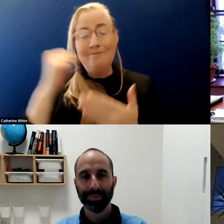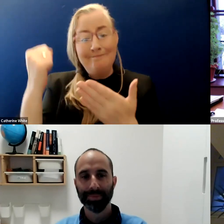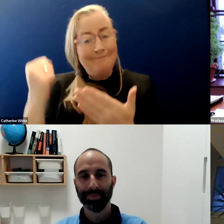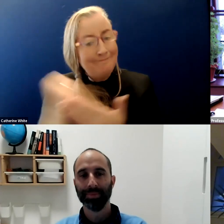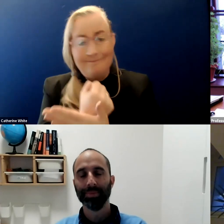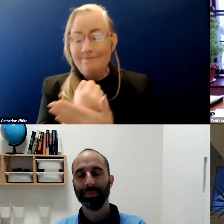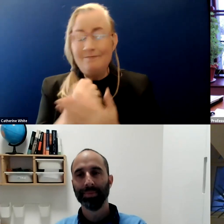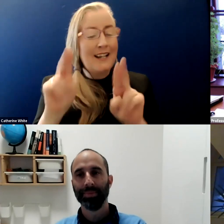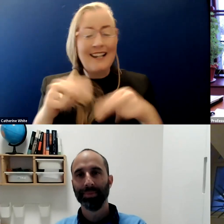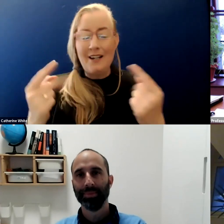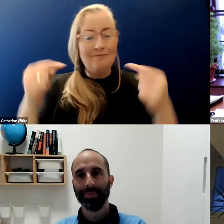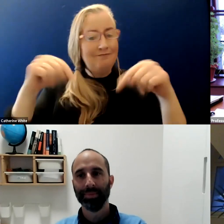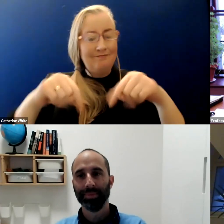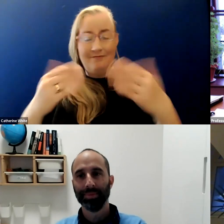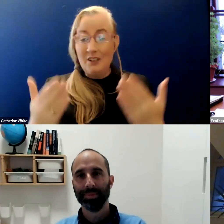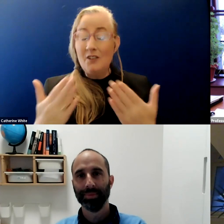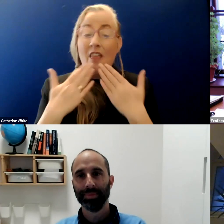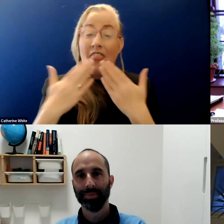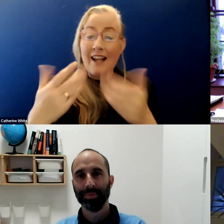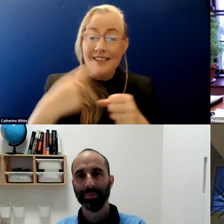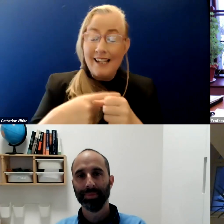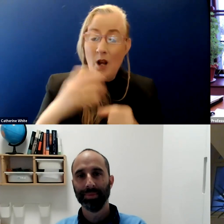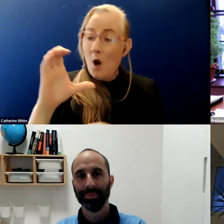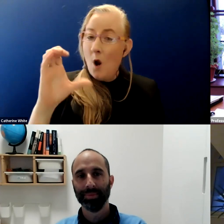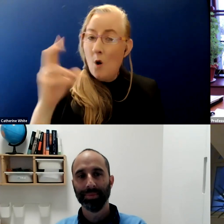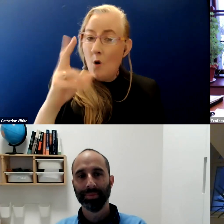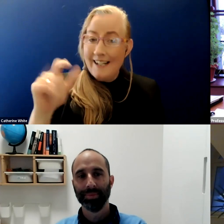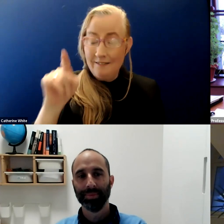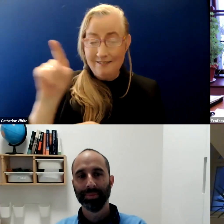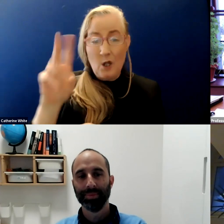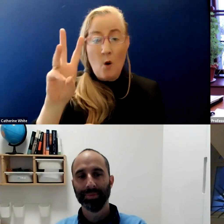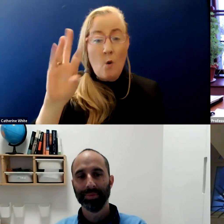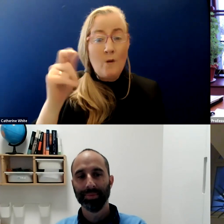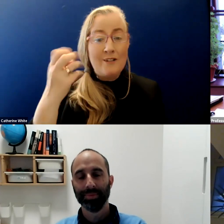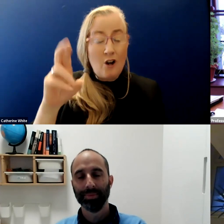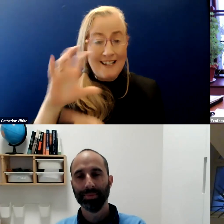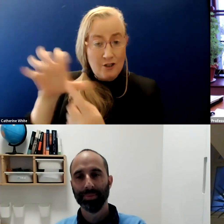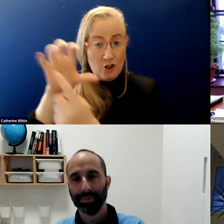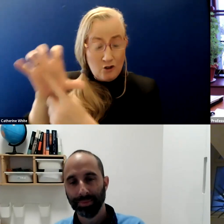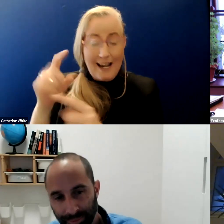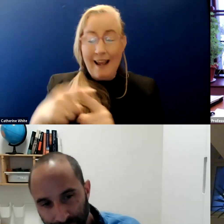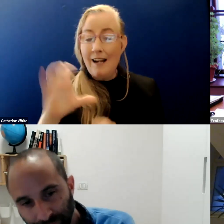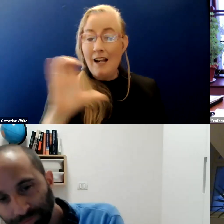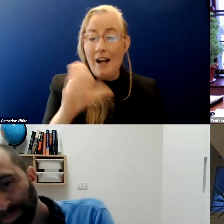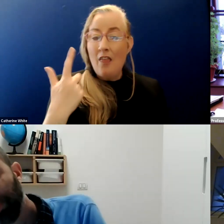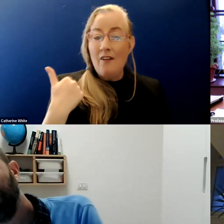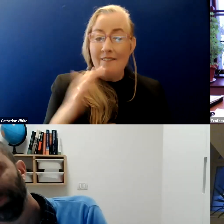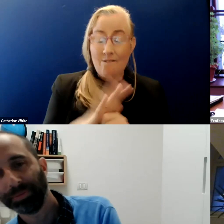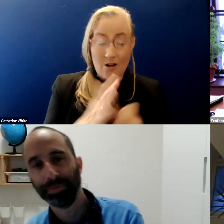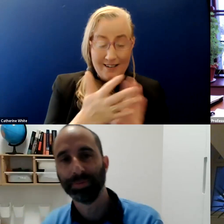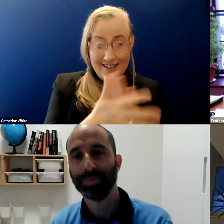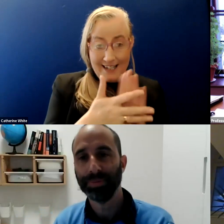to make it. Thanks again to Courtney at the Whitaker Institute and to Catherine White for